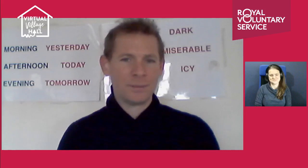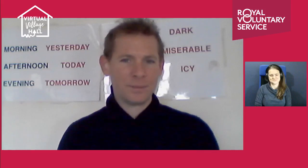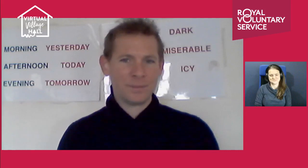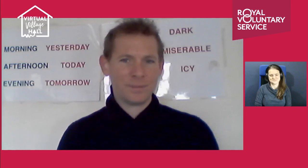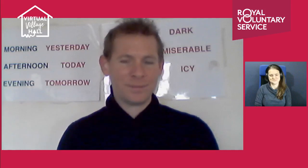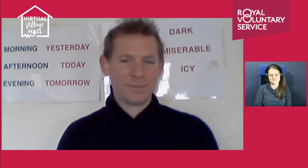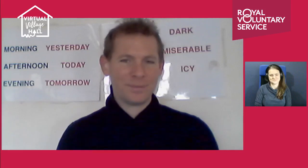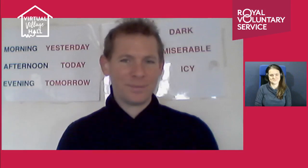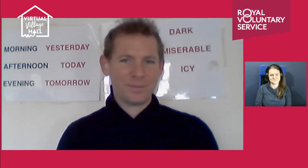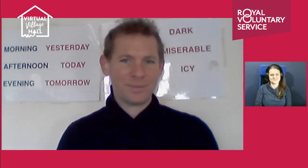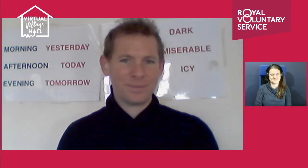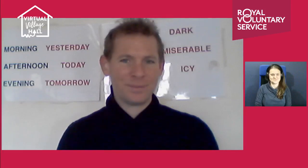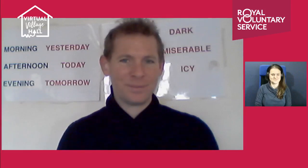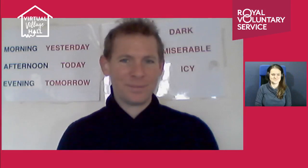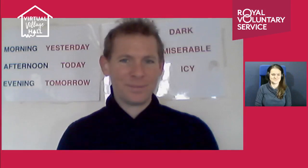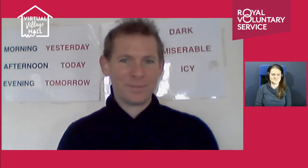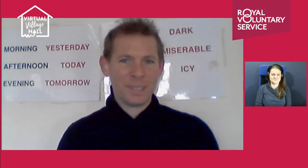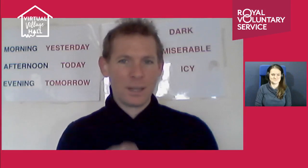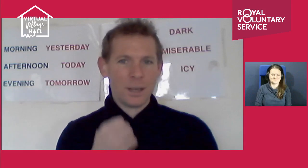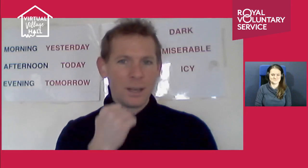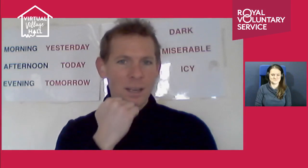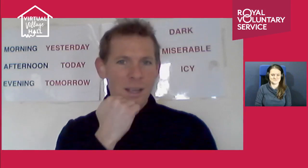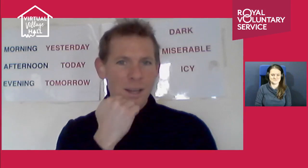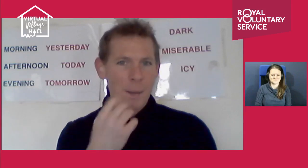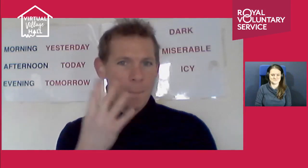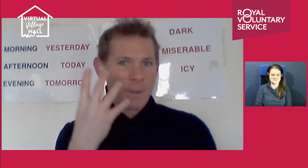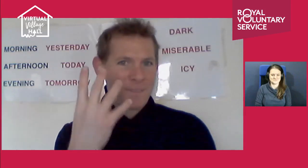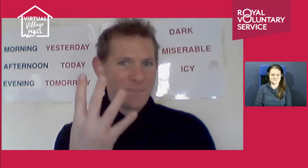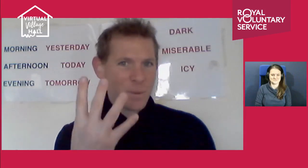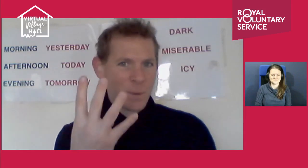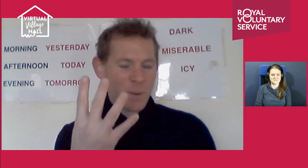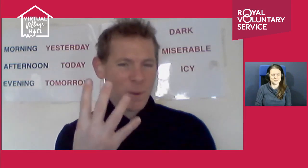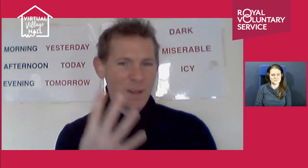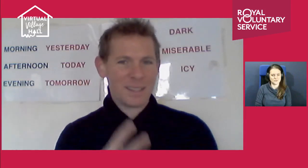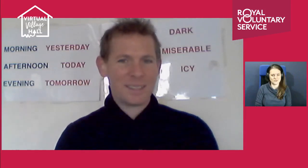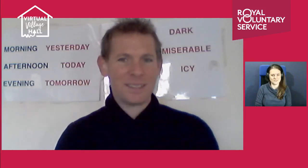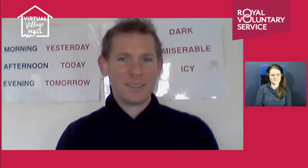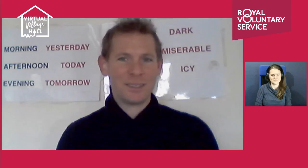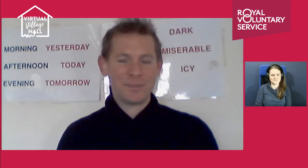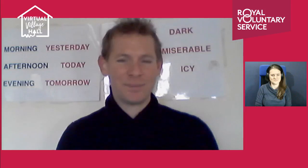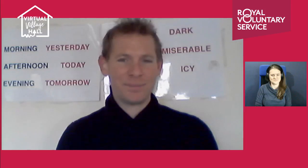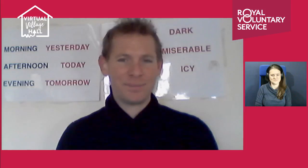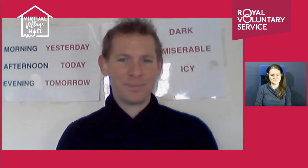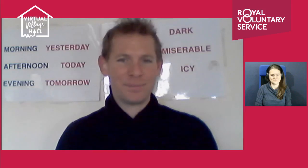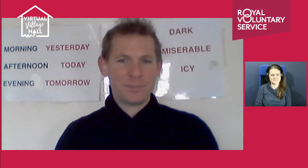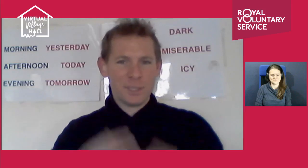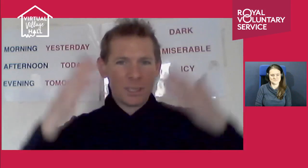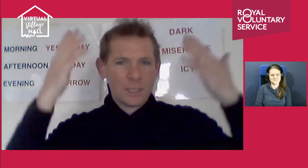Number 4.